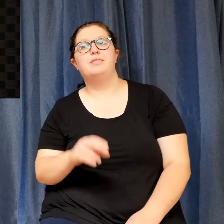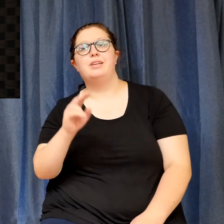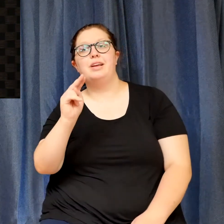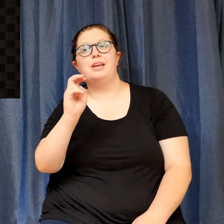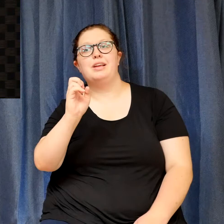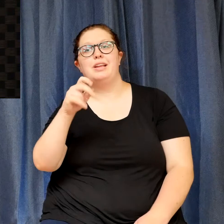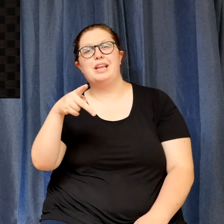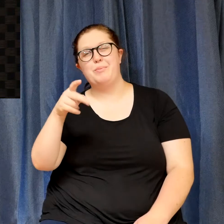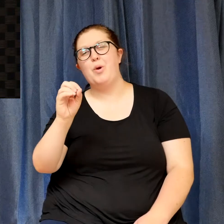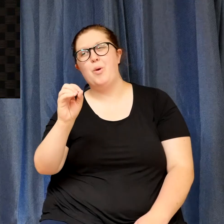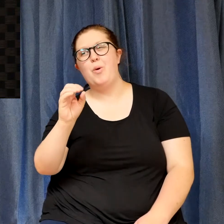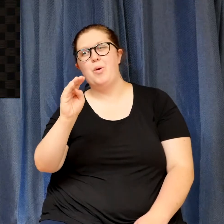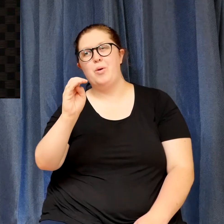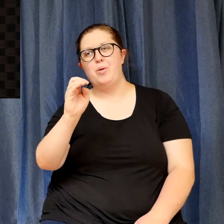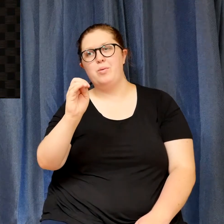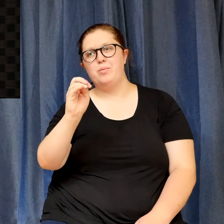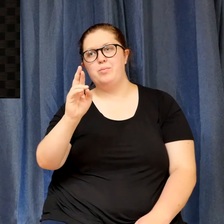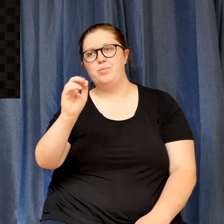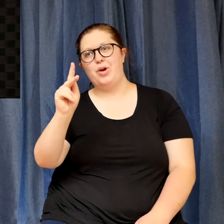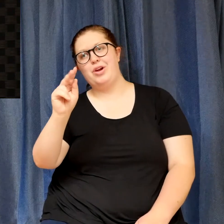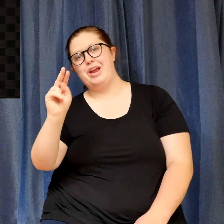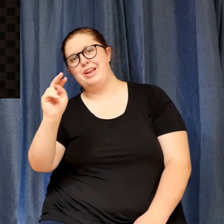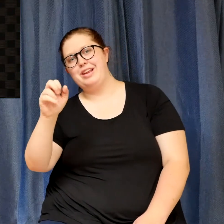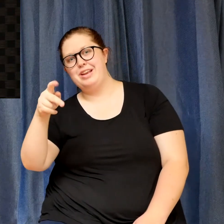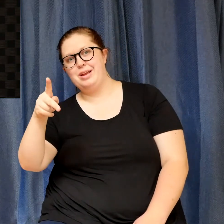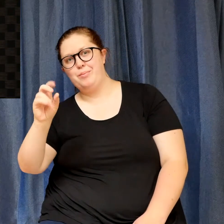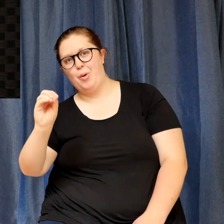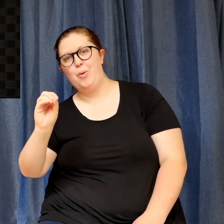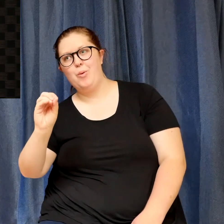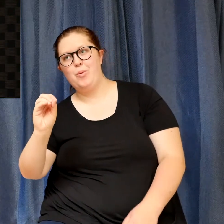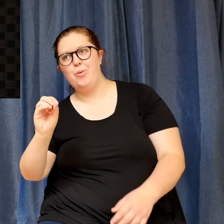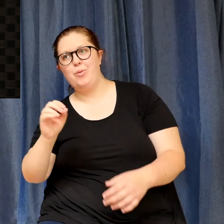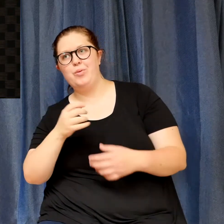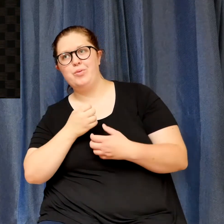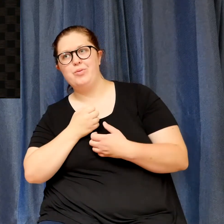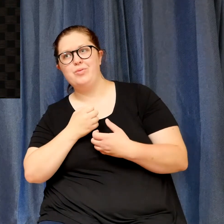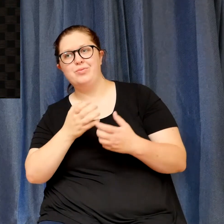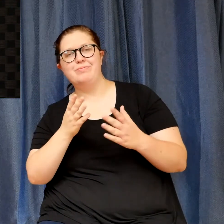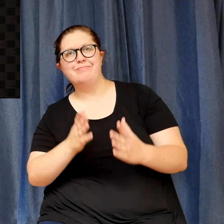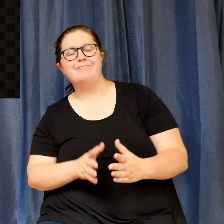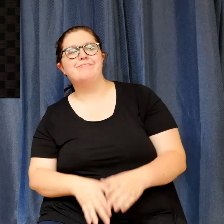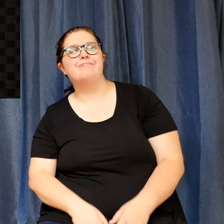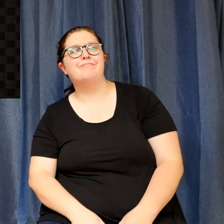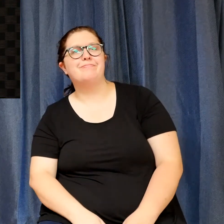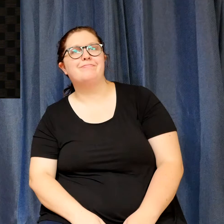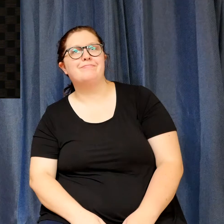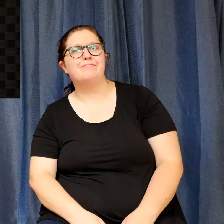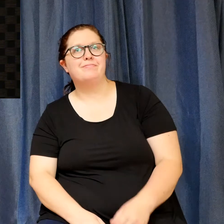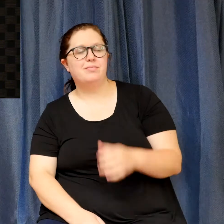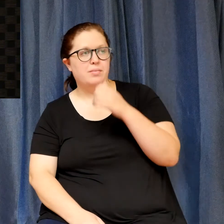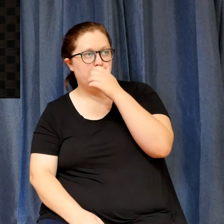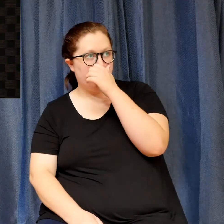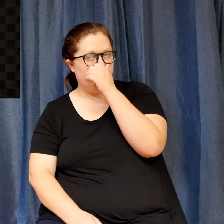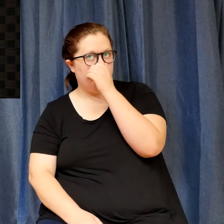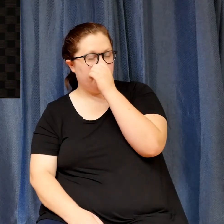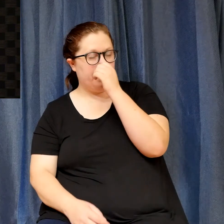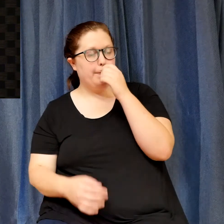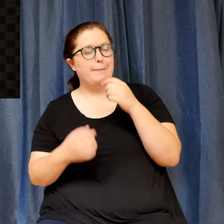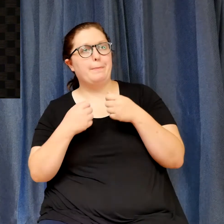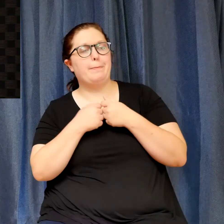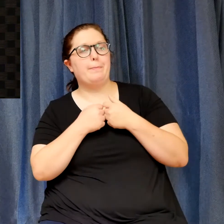that vulnerability was going to help heal my life. Because vulnerability, trust me,